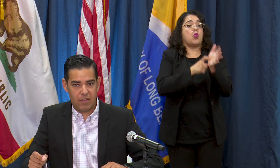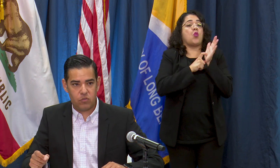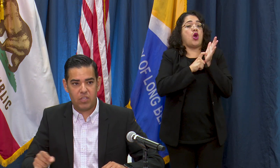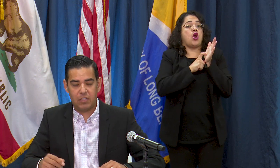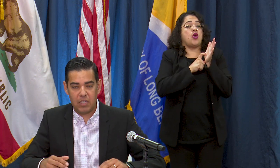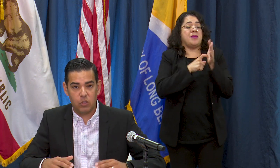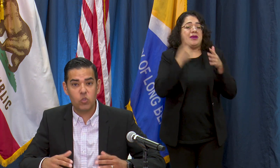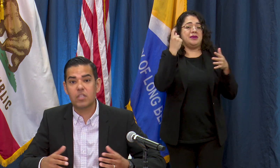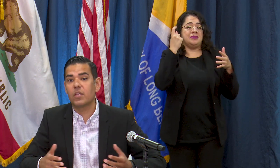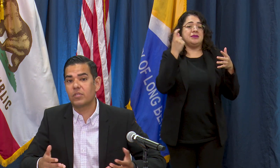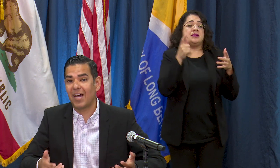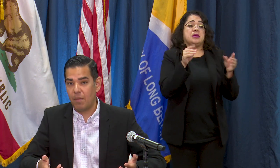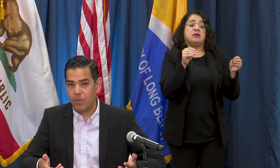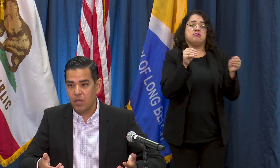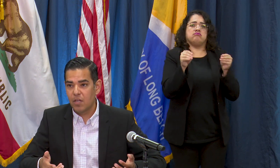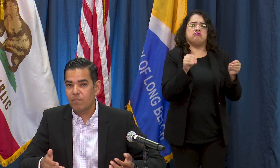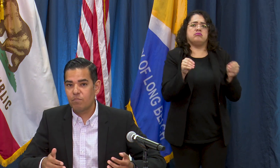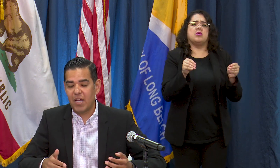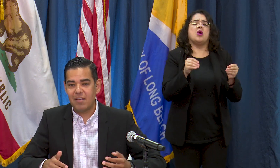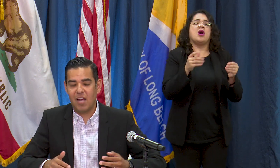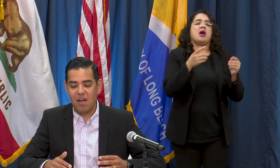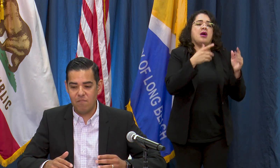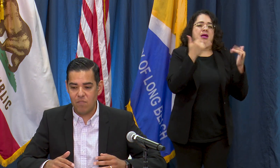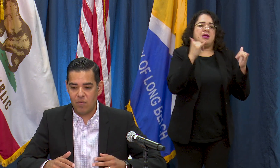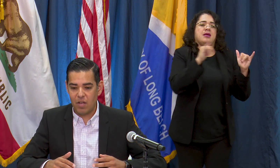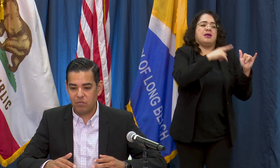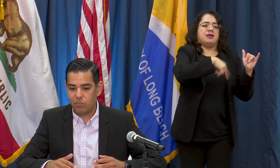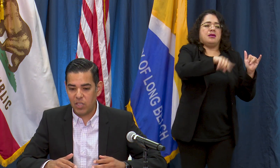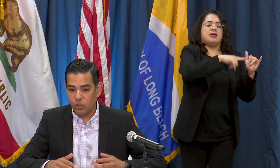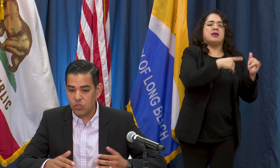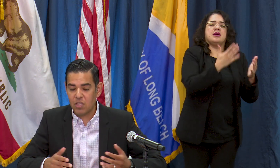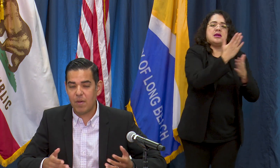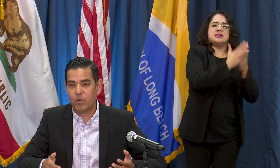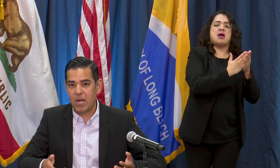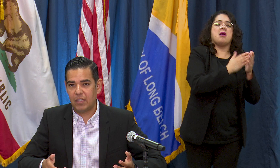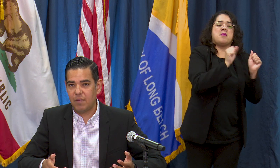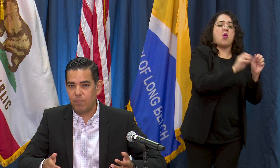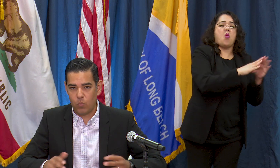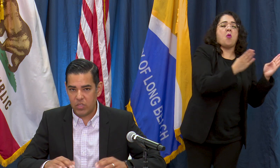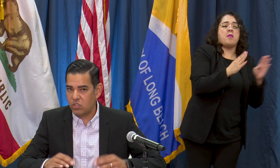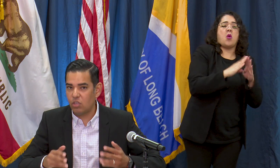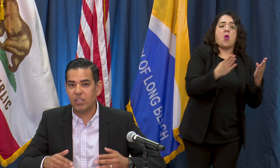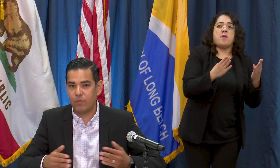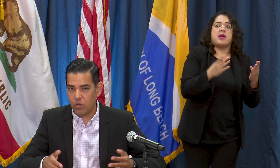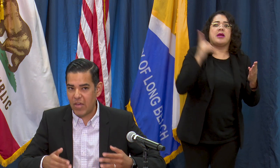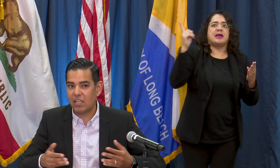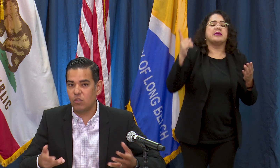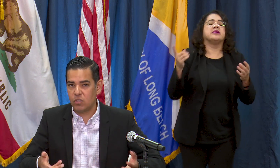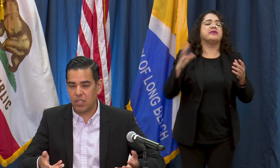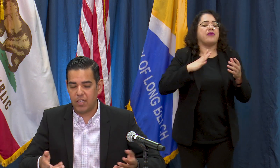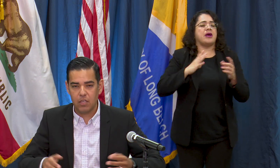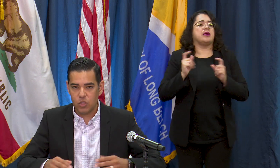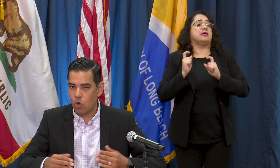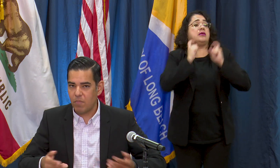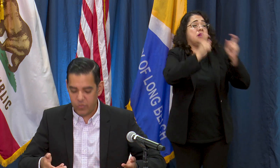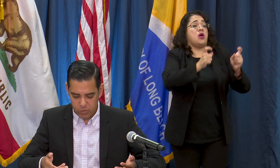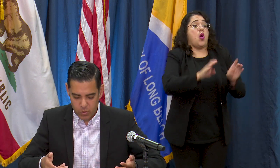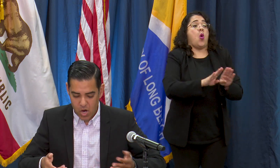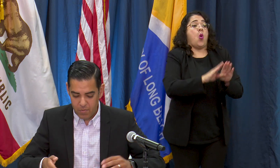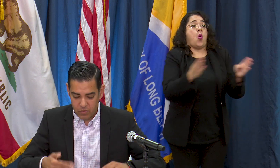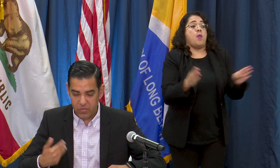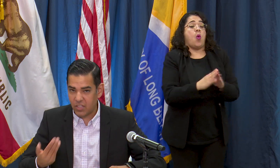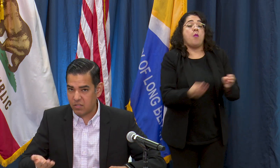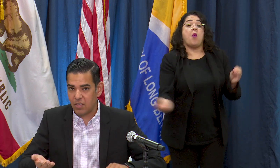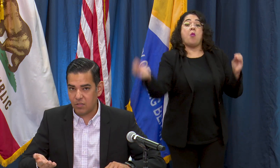to move faster. He loosened those up, but he loosened them up greatly, but we still, even with that loosening, don't meet